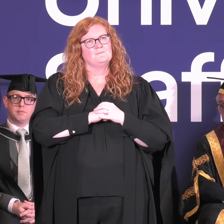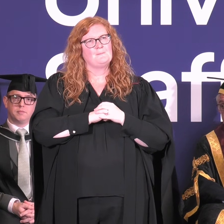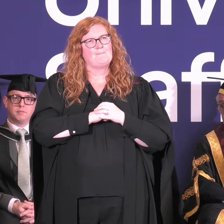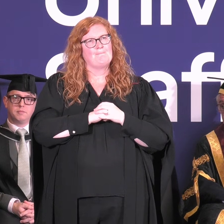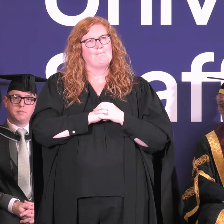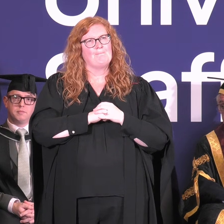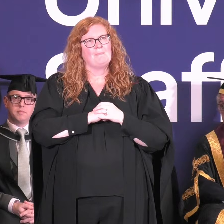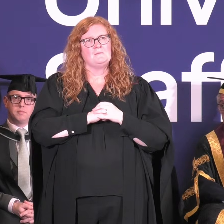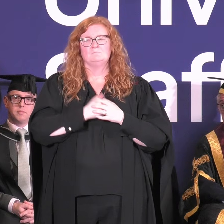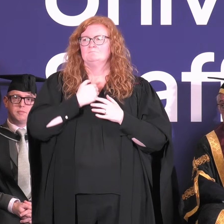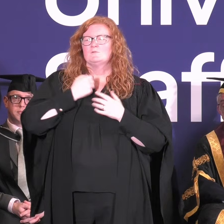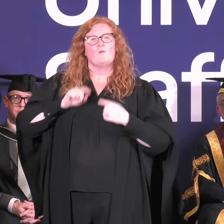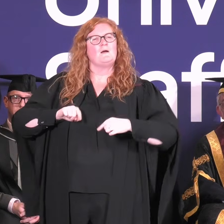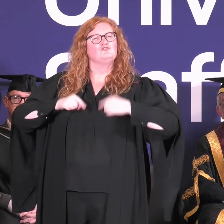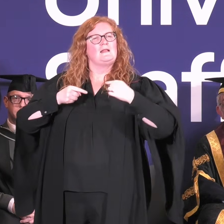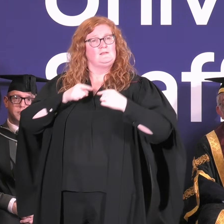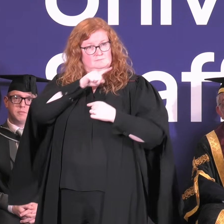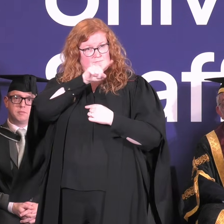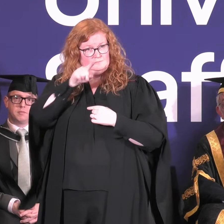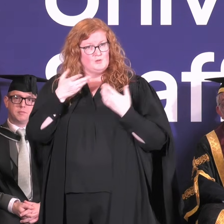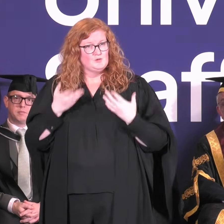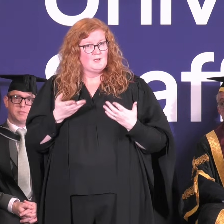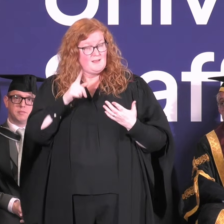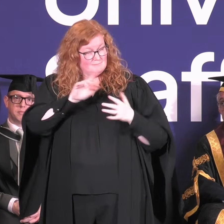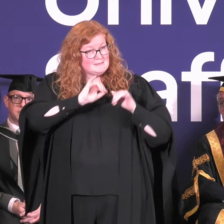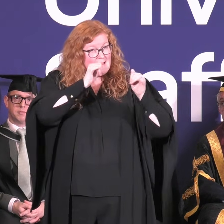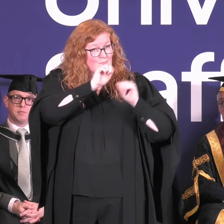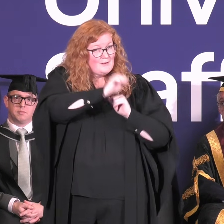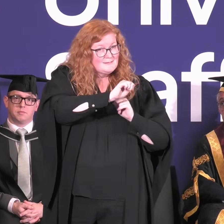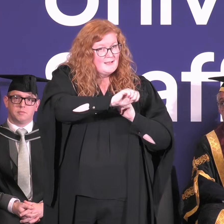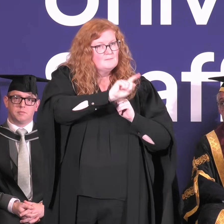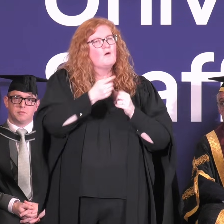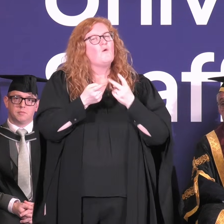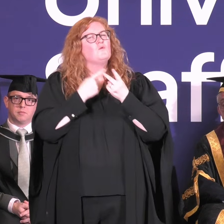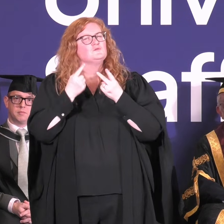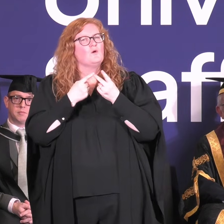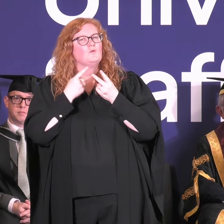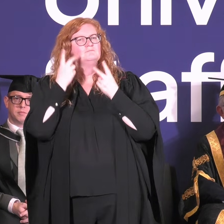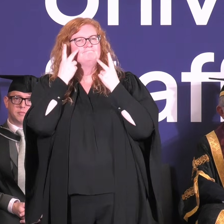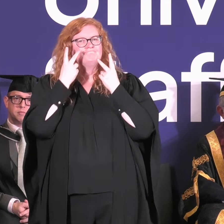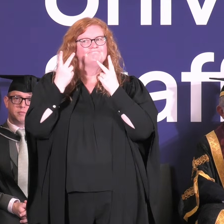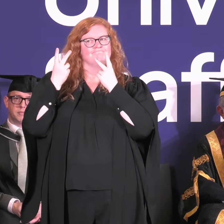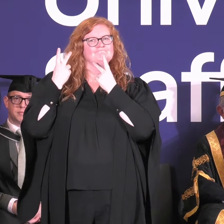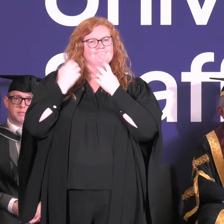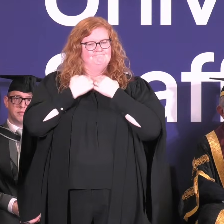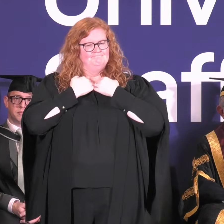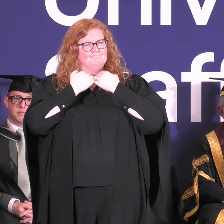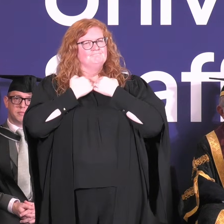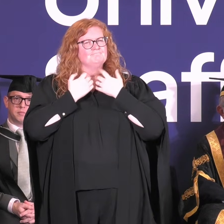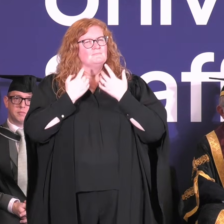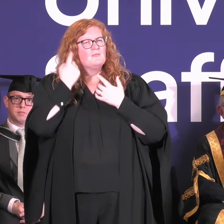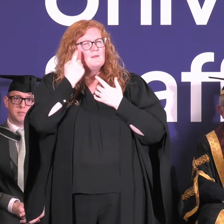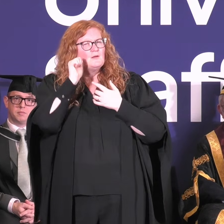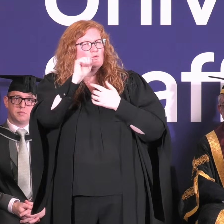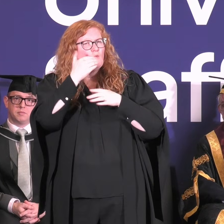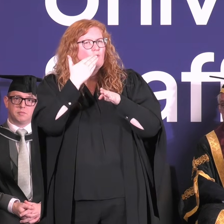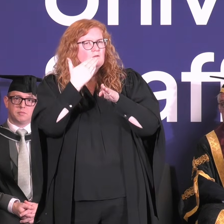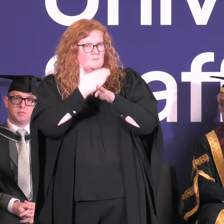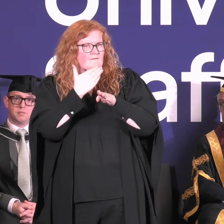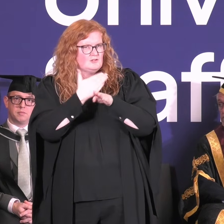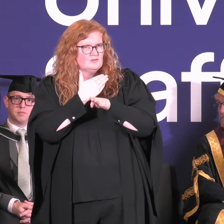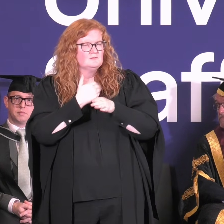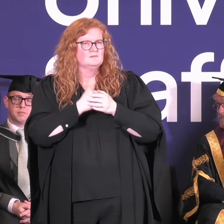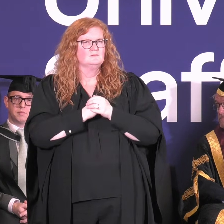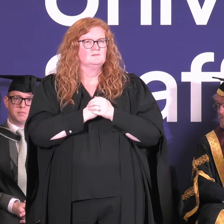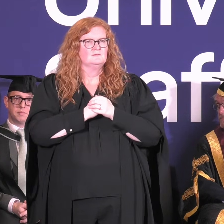And so my challenge to you today, while celebrating, is to reflect on whatever profession you're going to go into, is